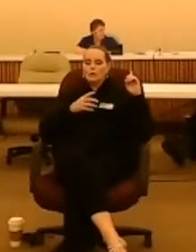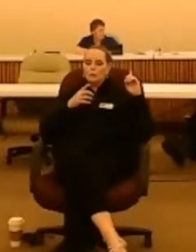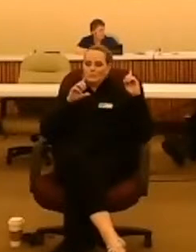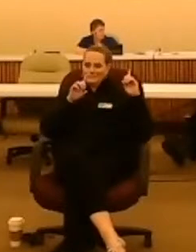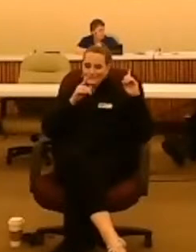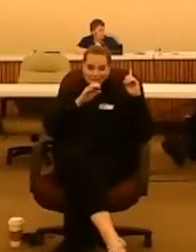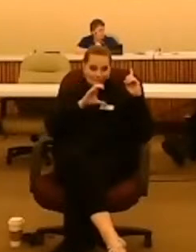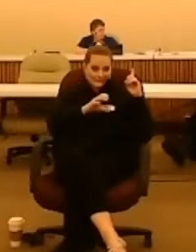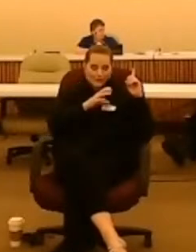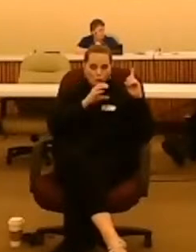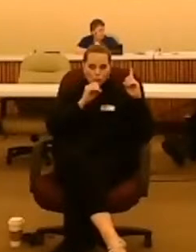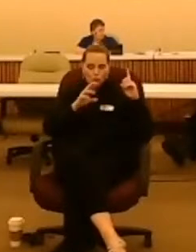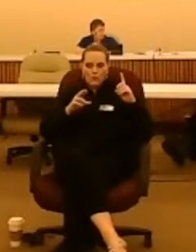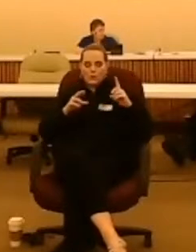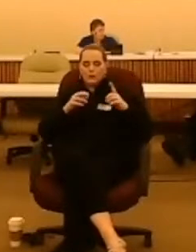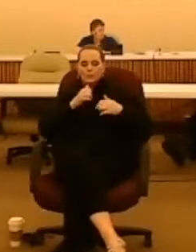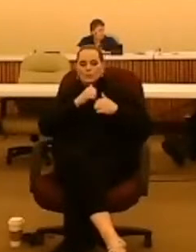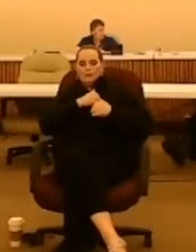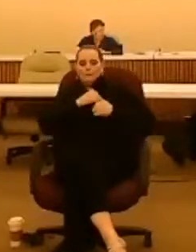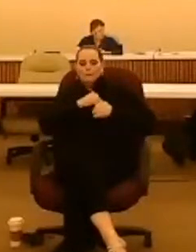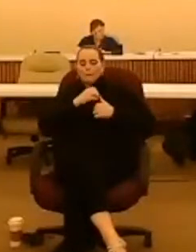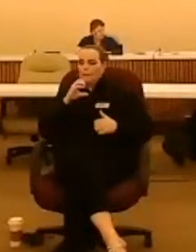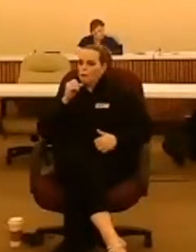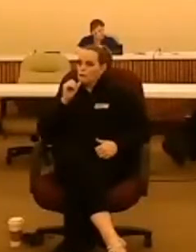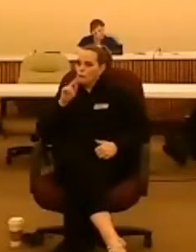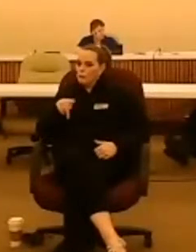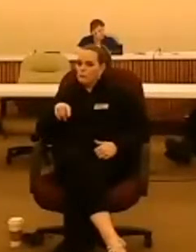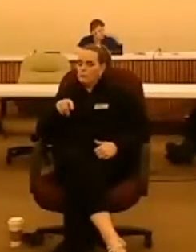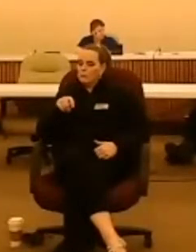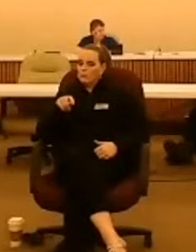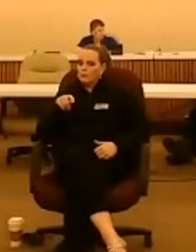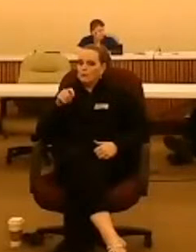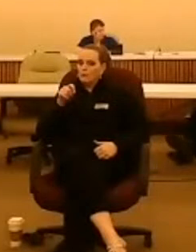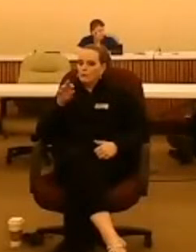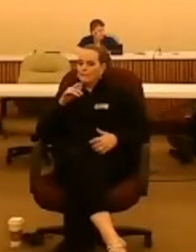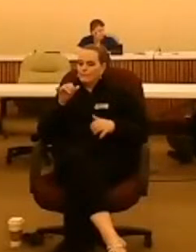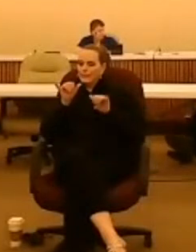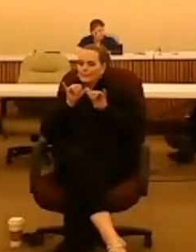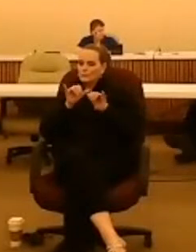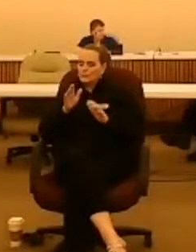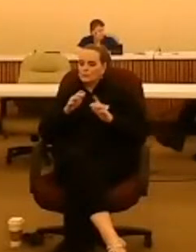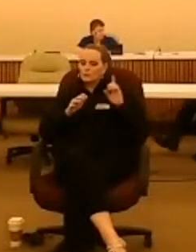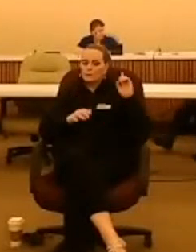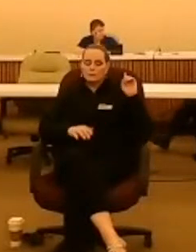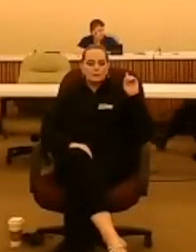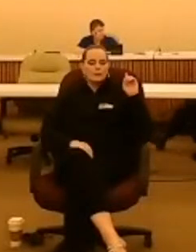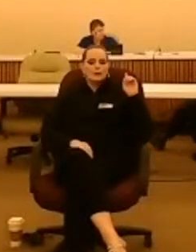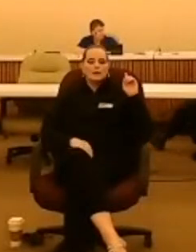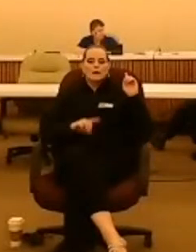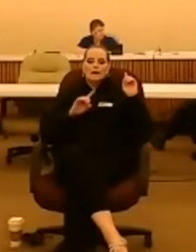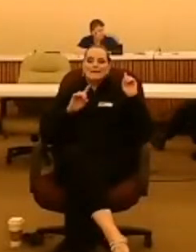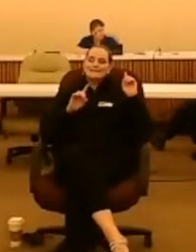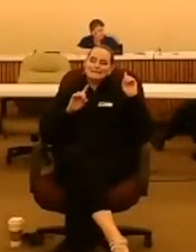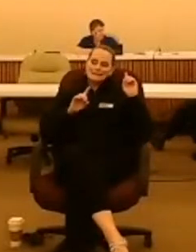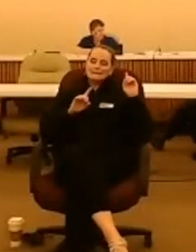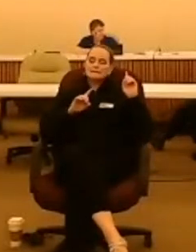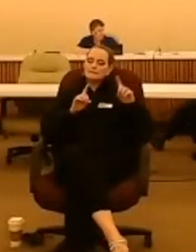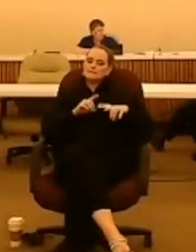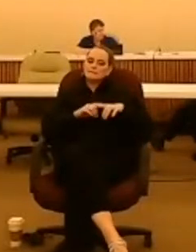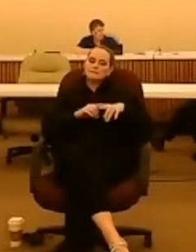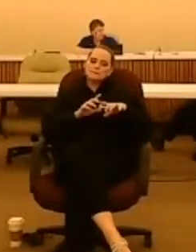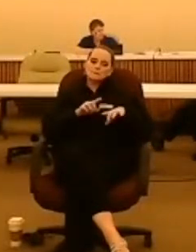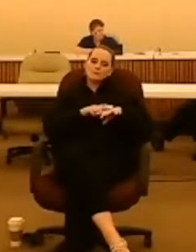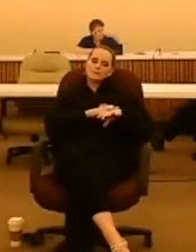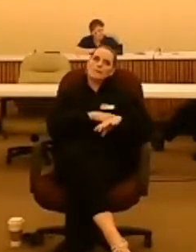the Department of the Army and the Corps of Engineers do it? They could, the only problem is it takes a longer time. Okay.